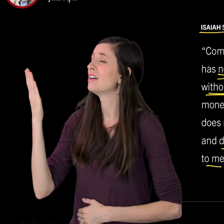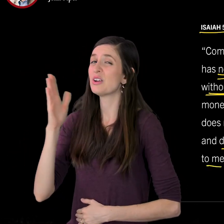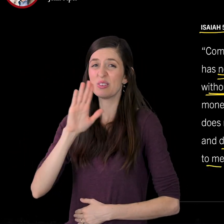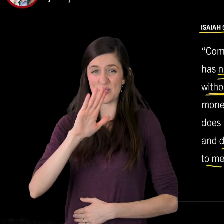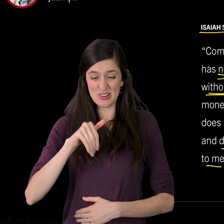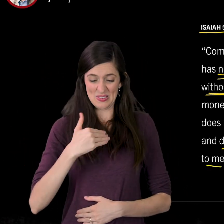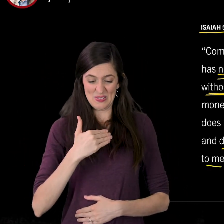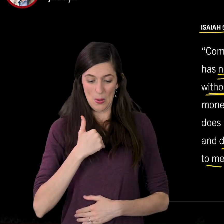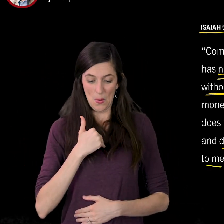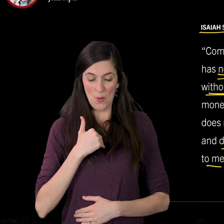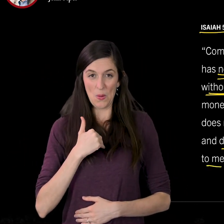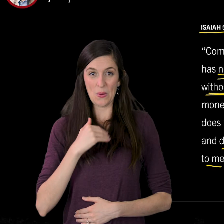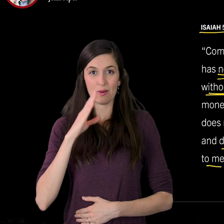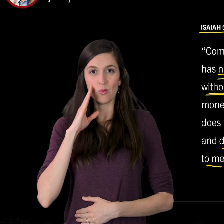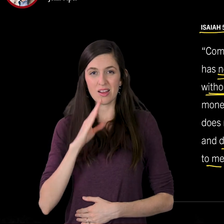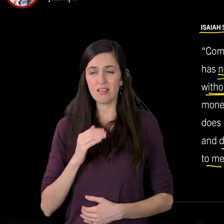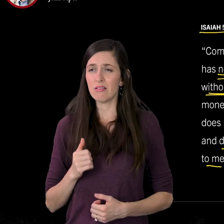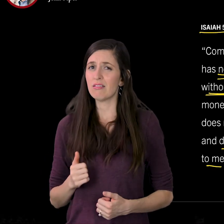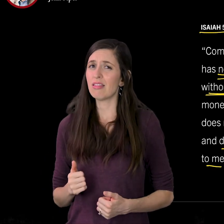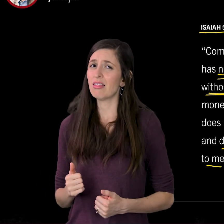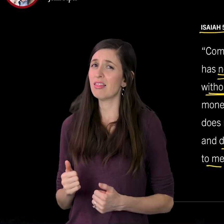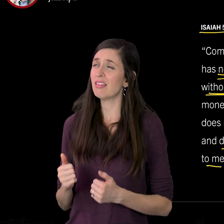soul may live